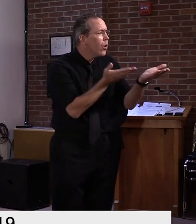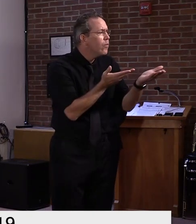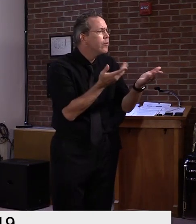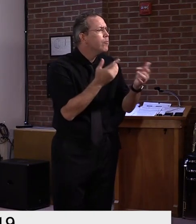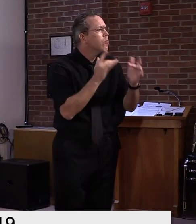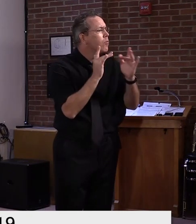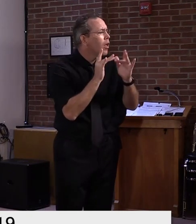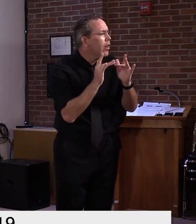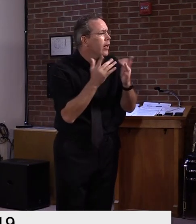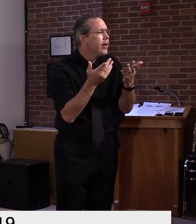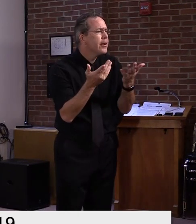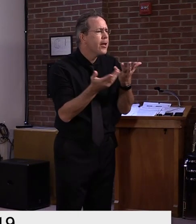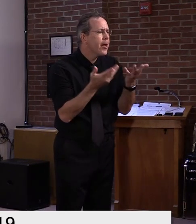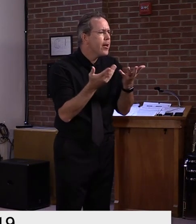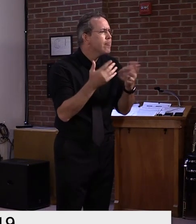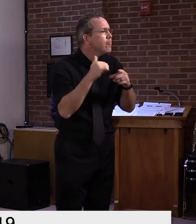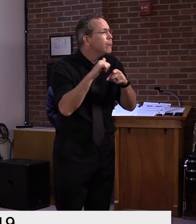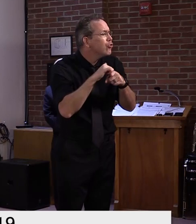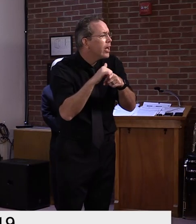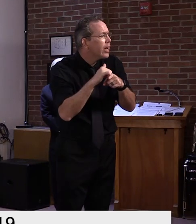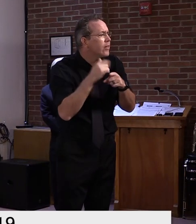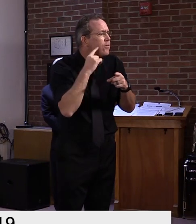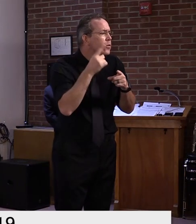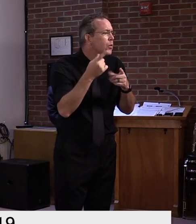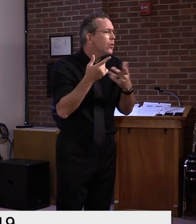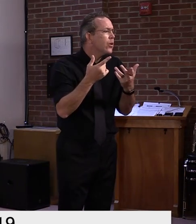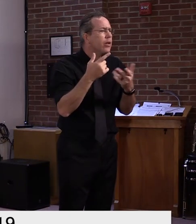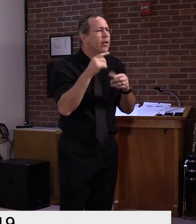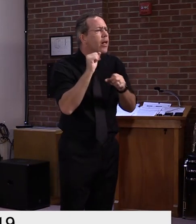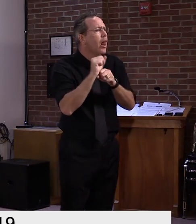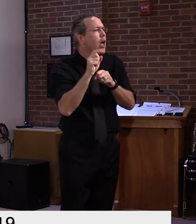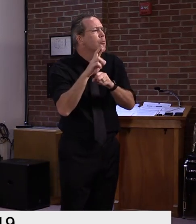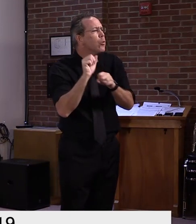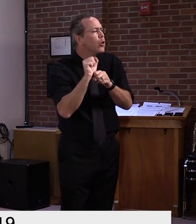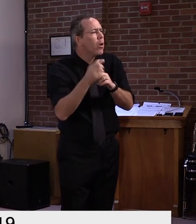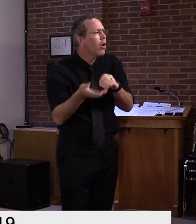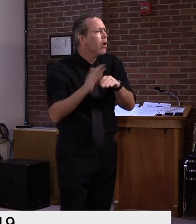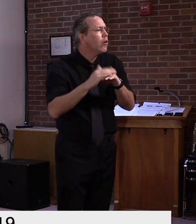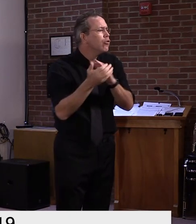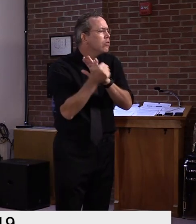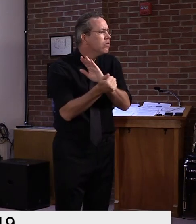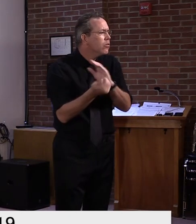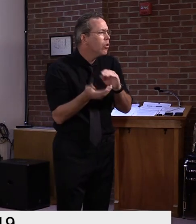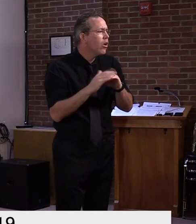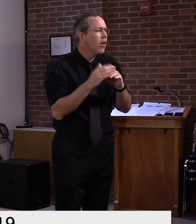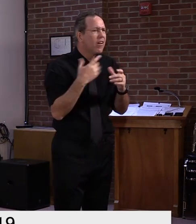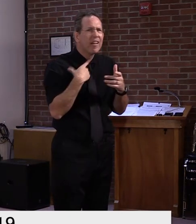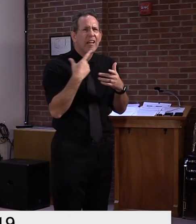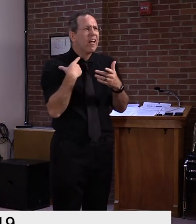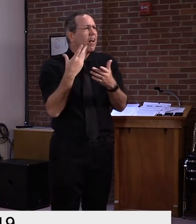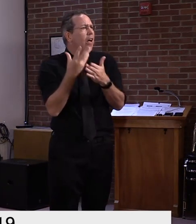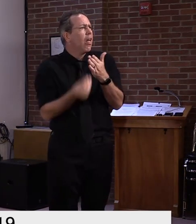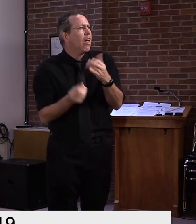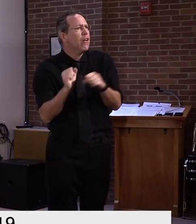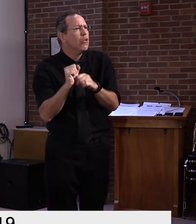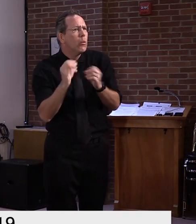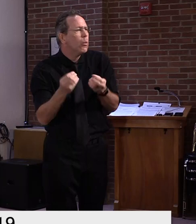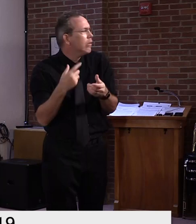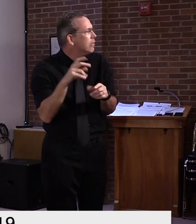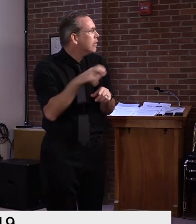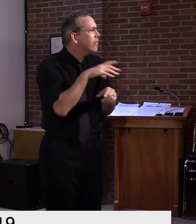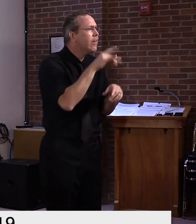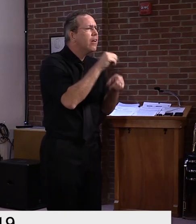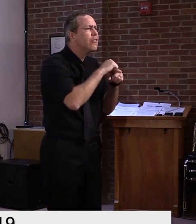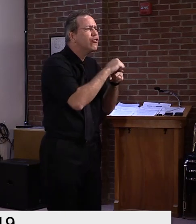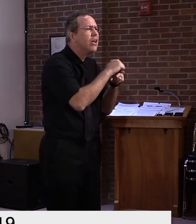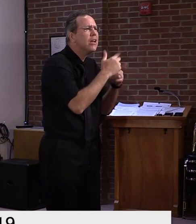development and labor force services for reemployment. And I would encourage people to either check out our website or contact